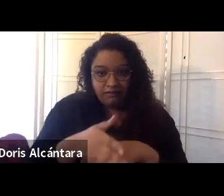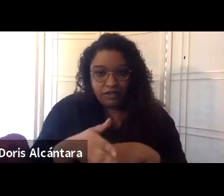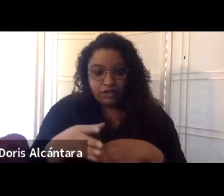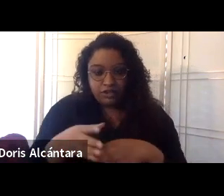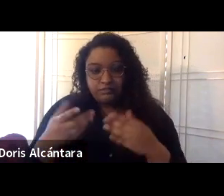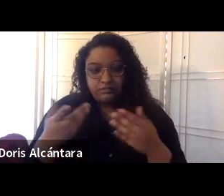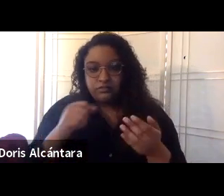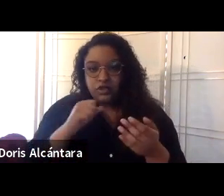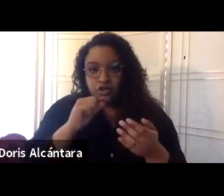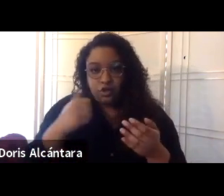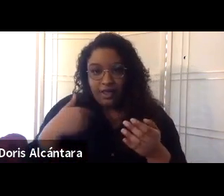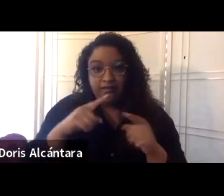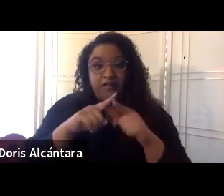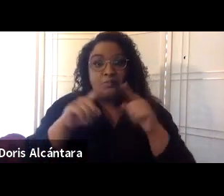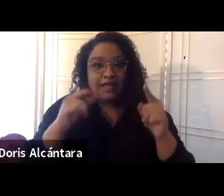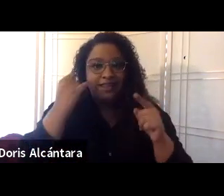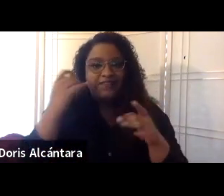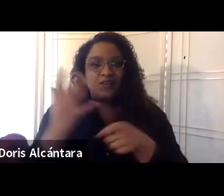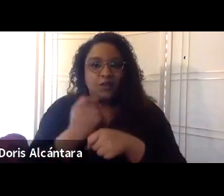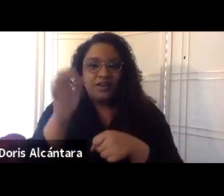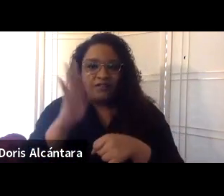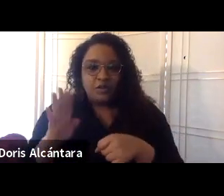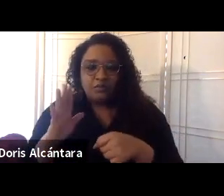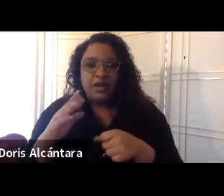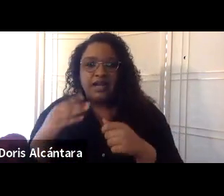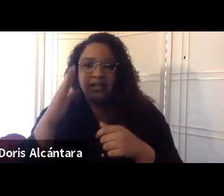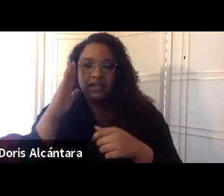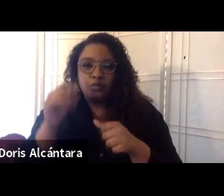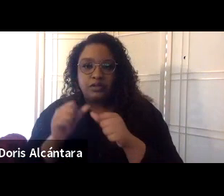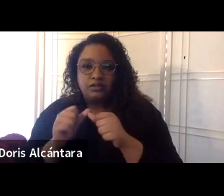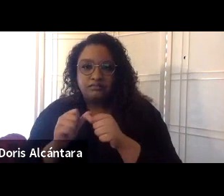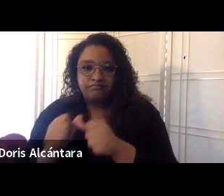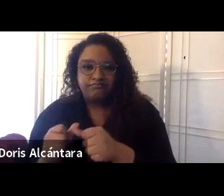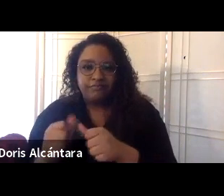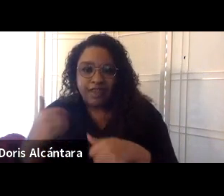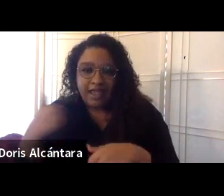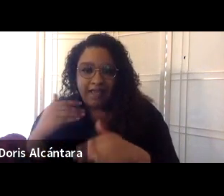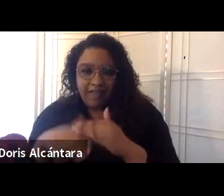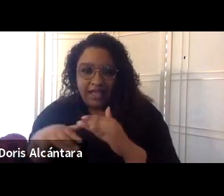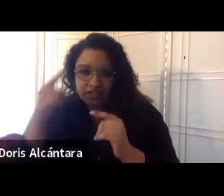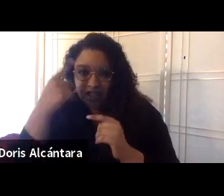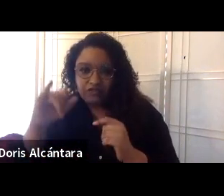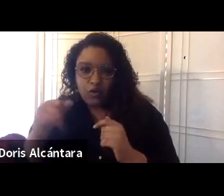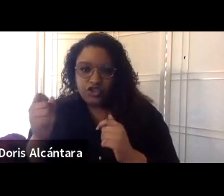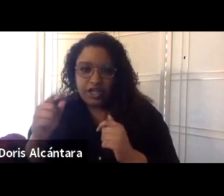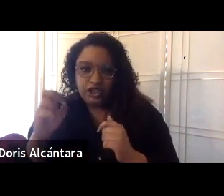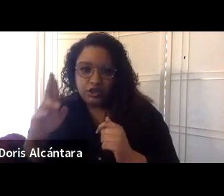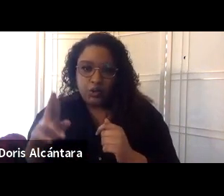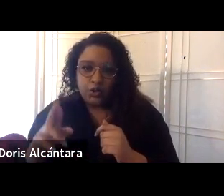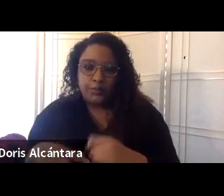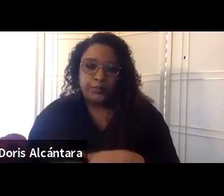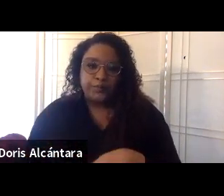Gallaudet and you do have access, but typically you wouldn't have access to it once you're no longer a student at Gallaudet University. But if you're a